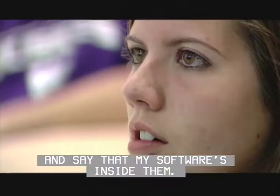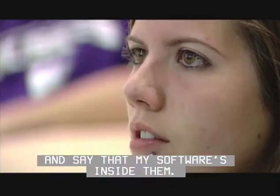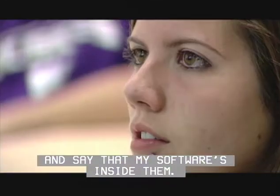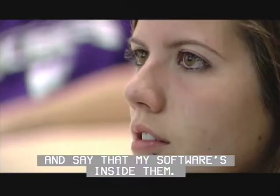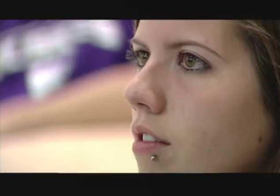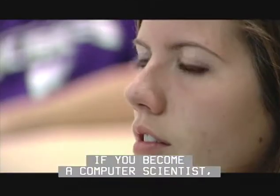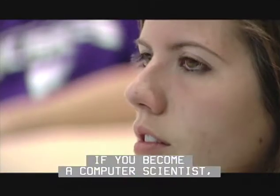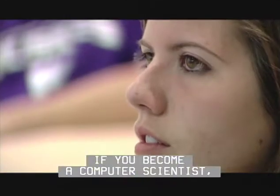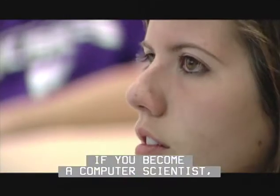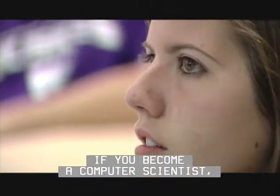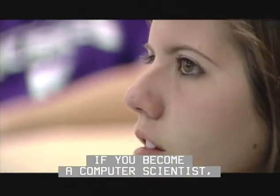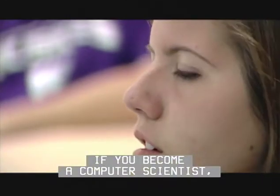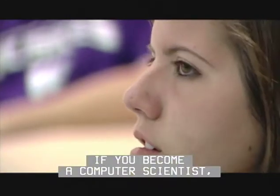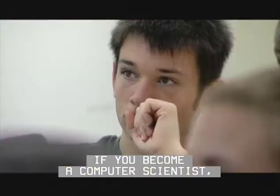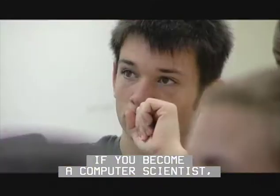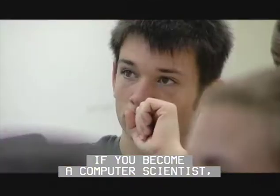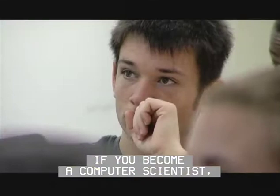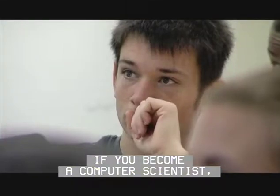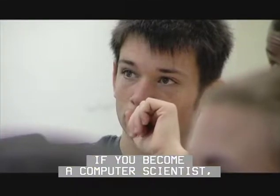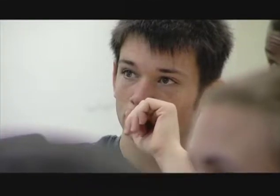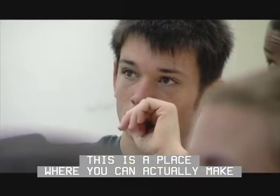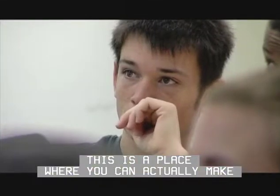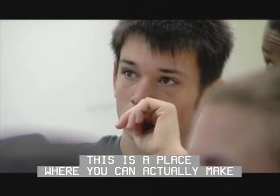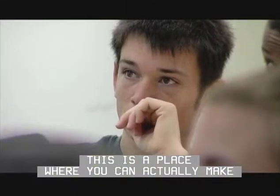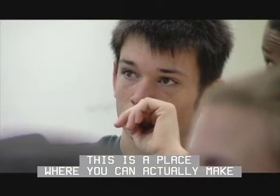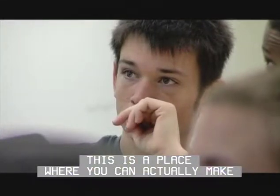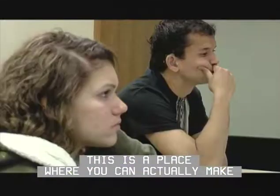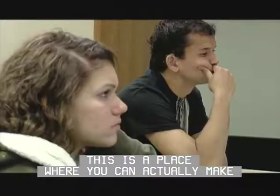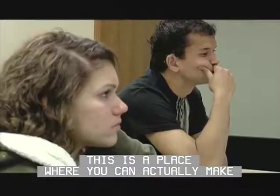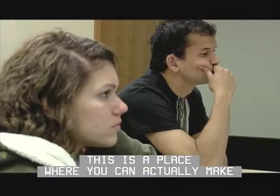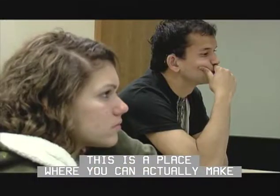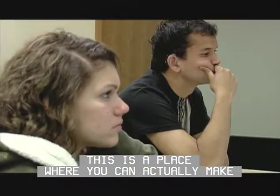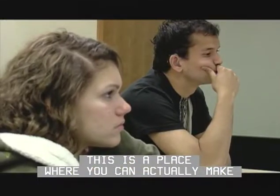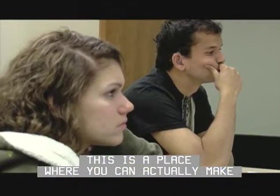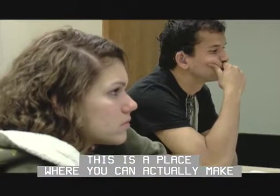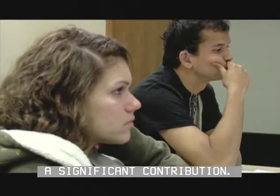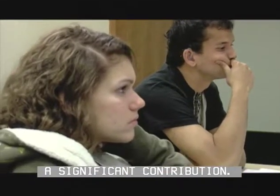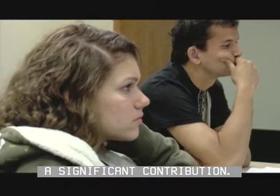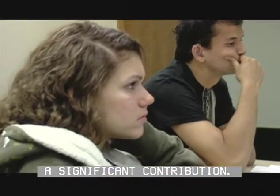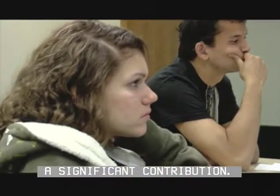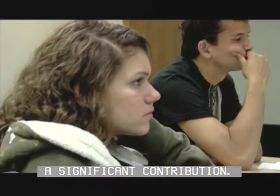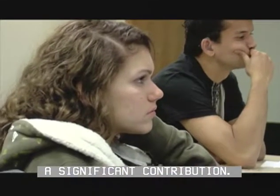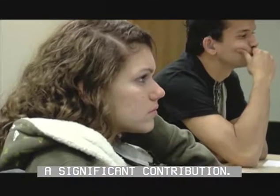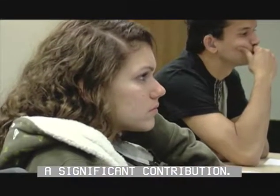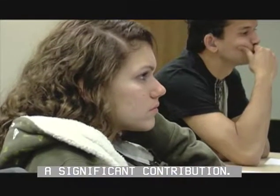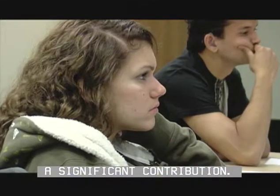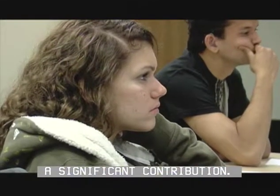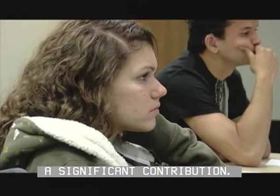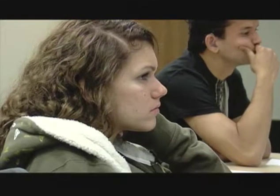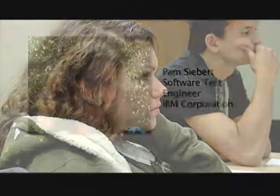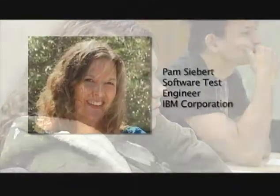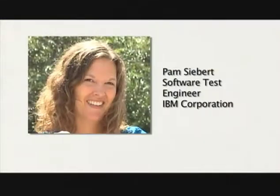them. If you become a computer scientist, this is a place where you can actually make a significant contribution.